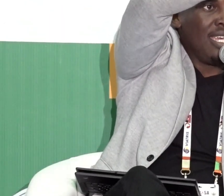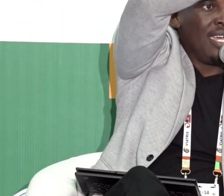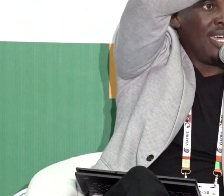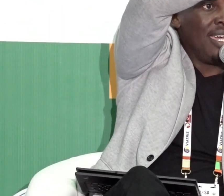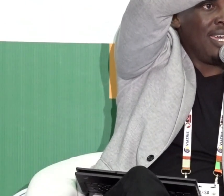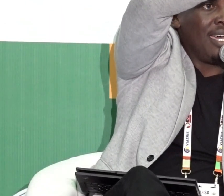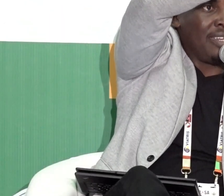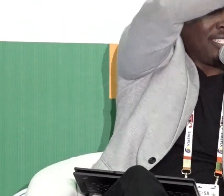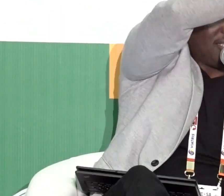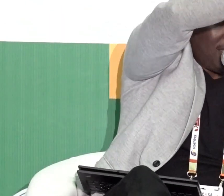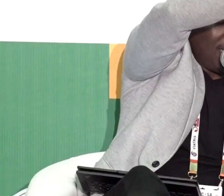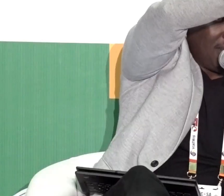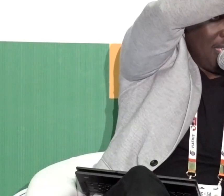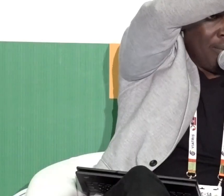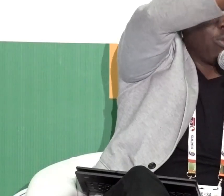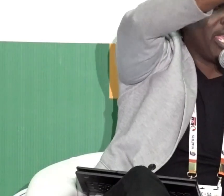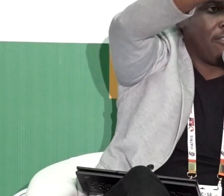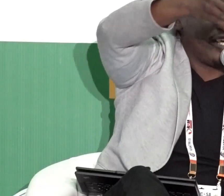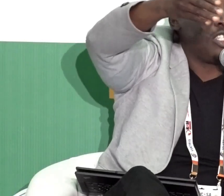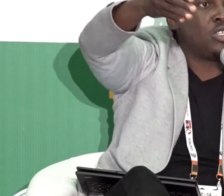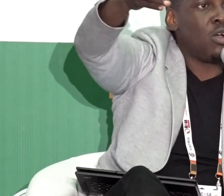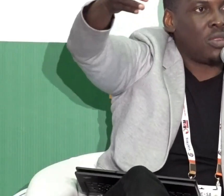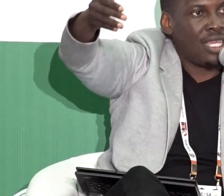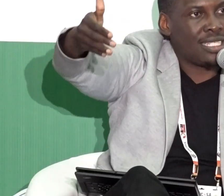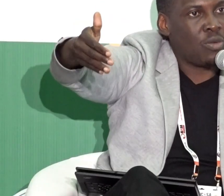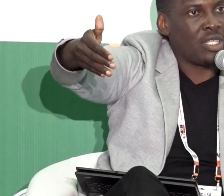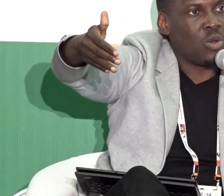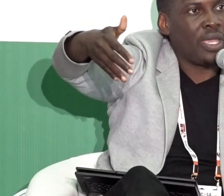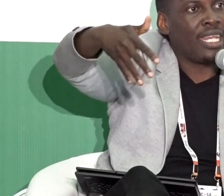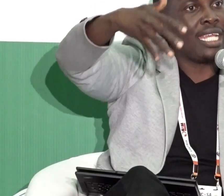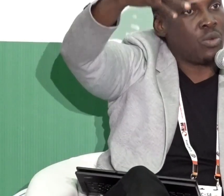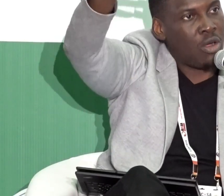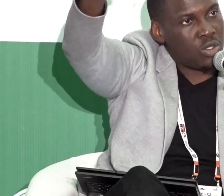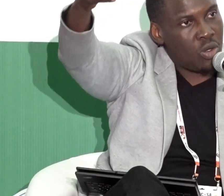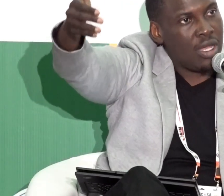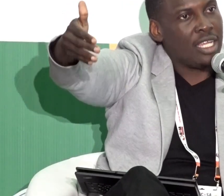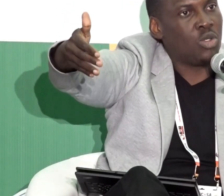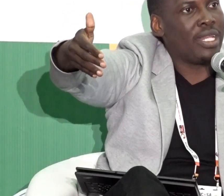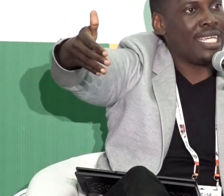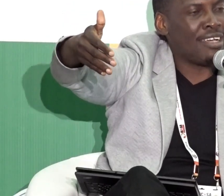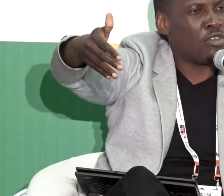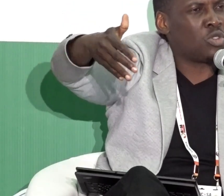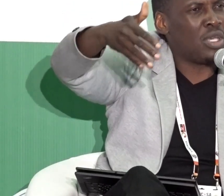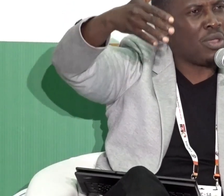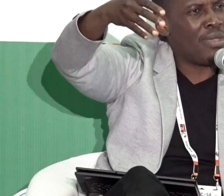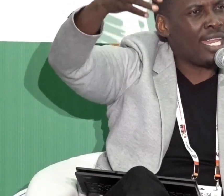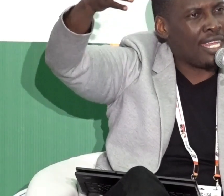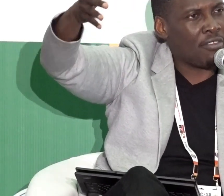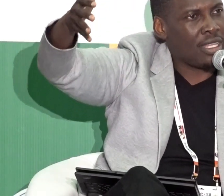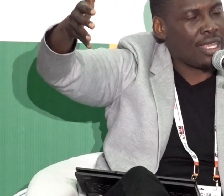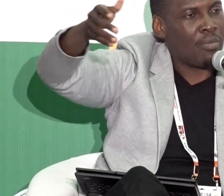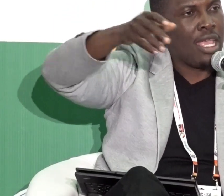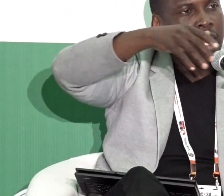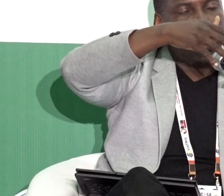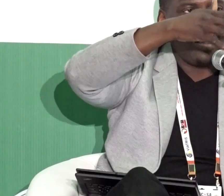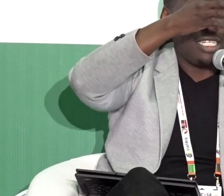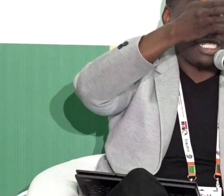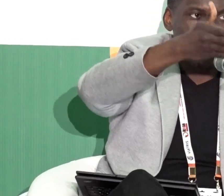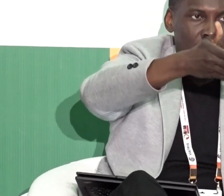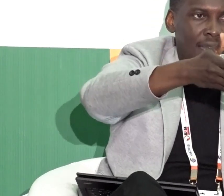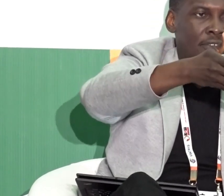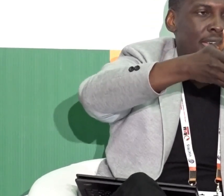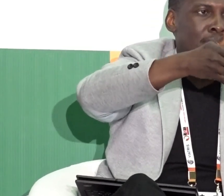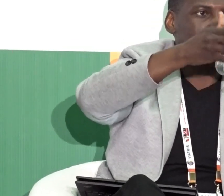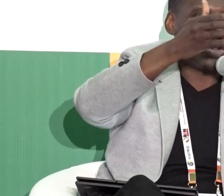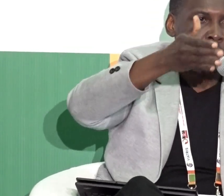government registry. But we have additional things that we are doing, and we are also doing interviews to the women and everything. And then